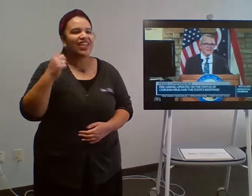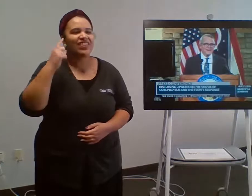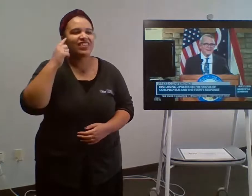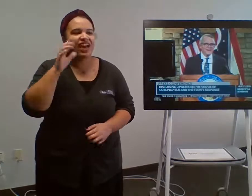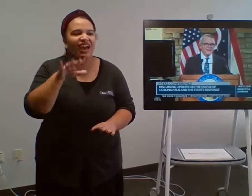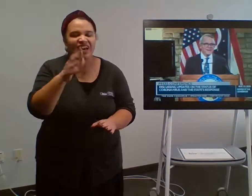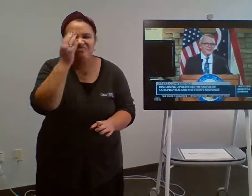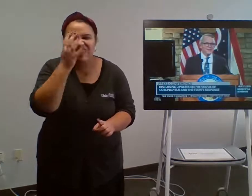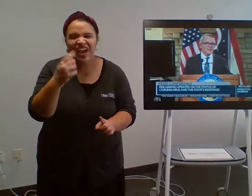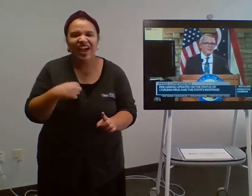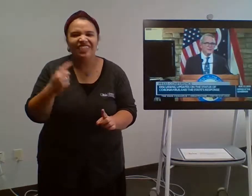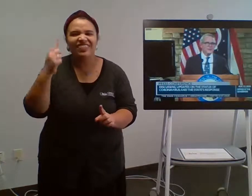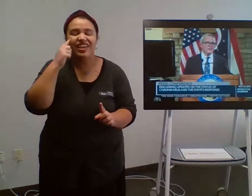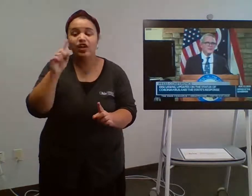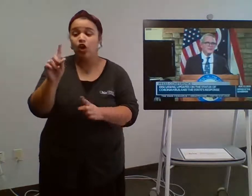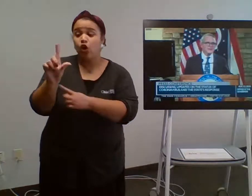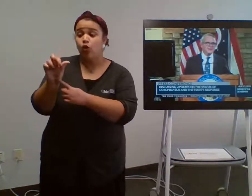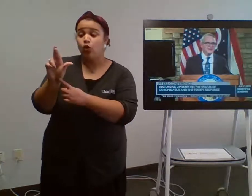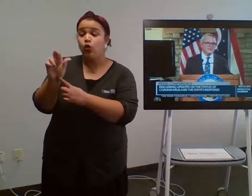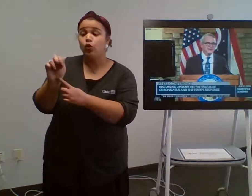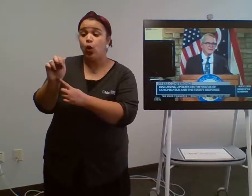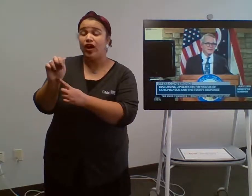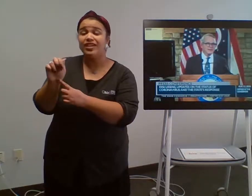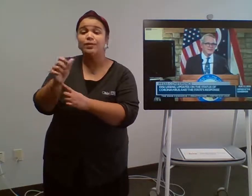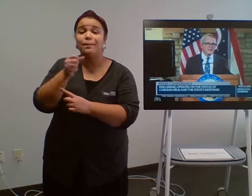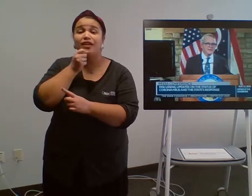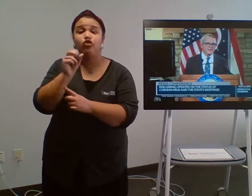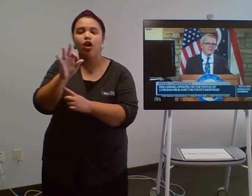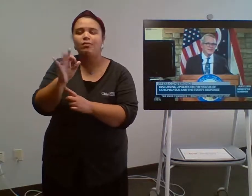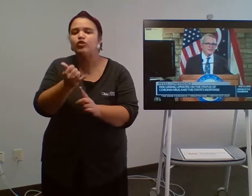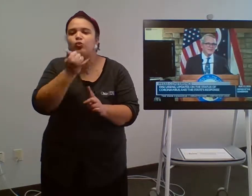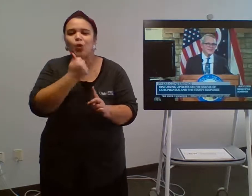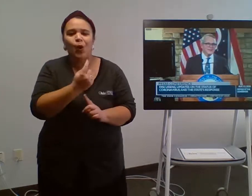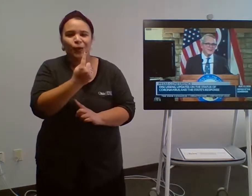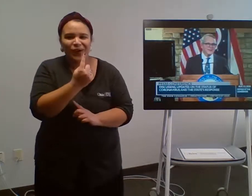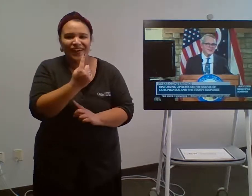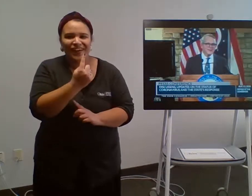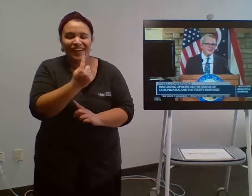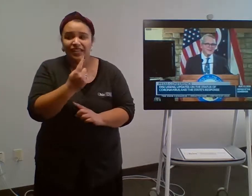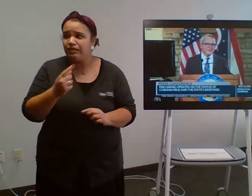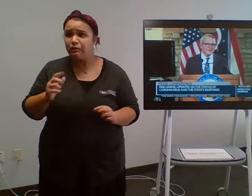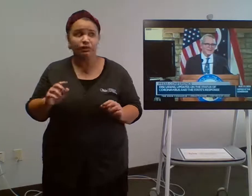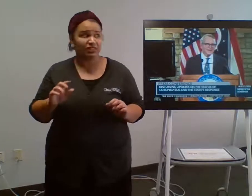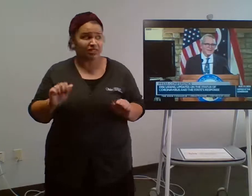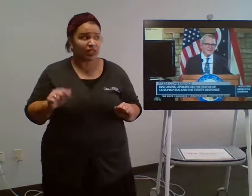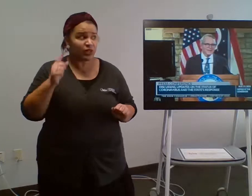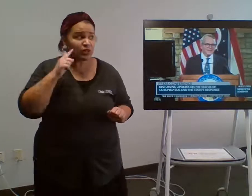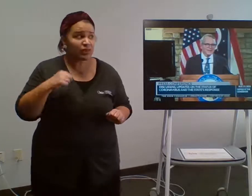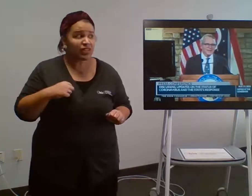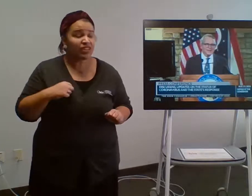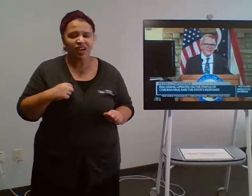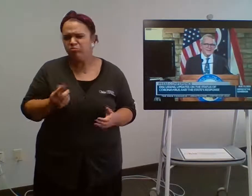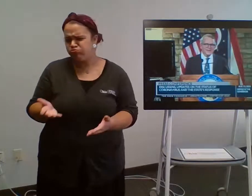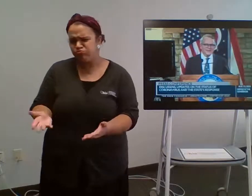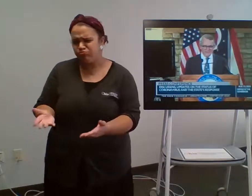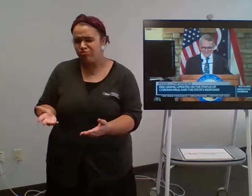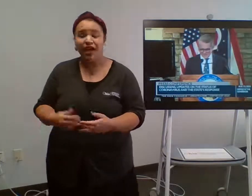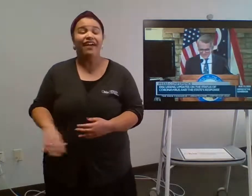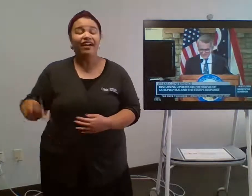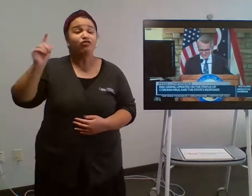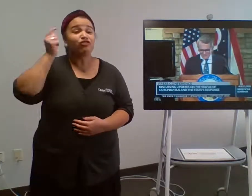muted. Uh-oh. Can you hear me? There we go. Okay. Governor